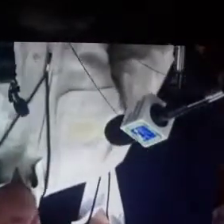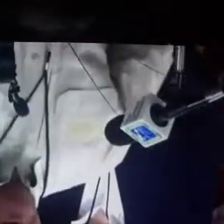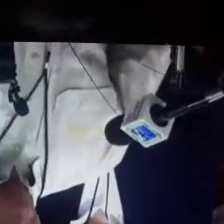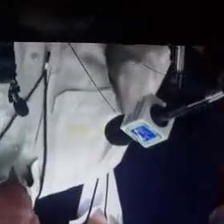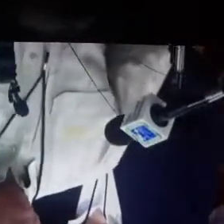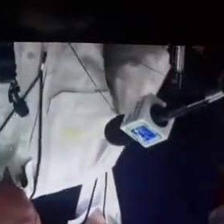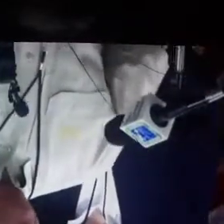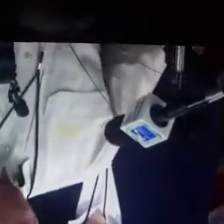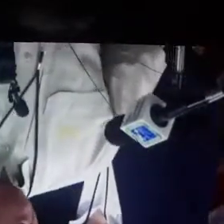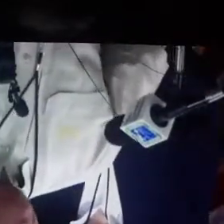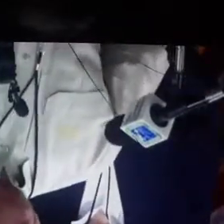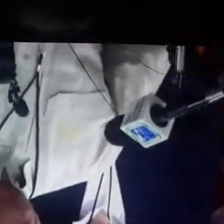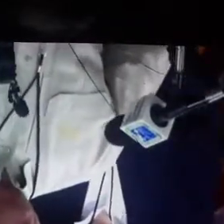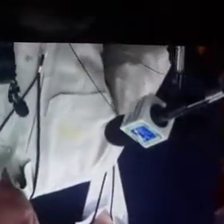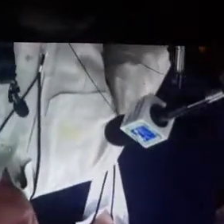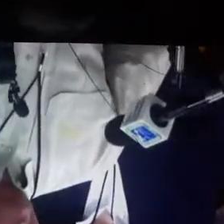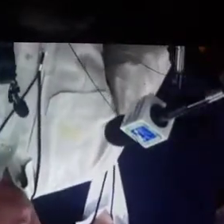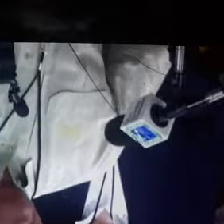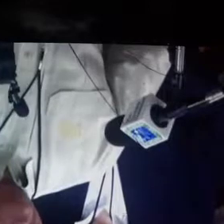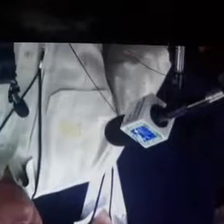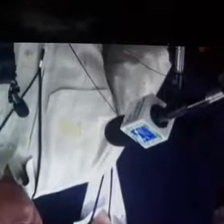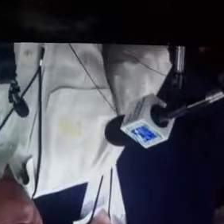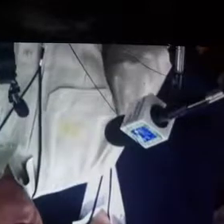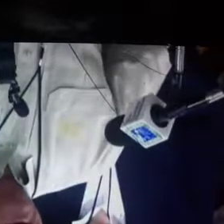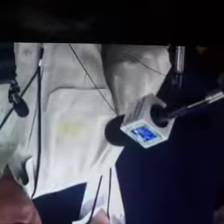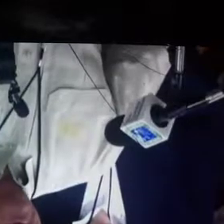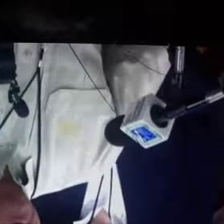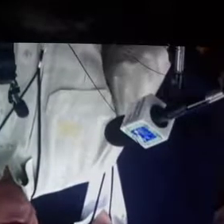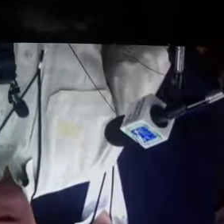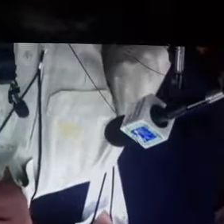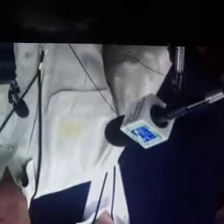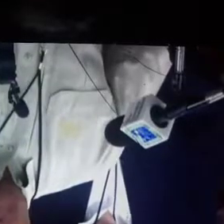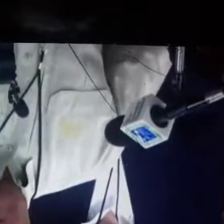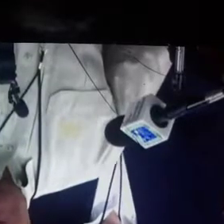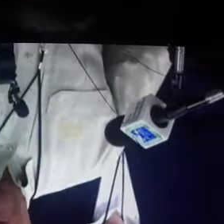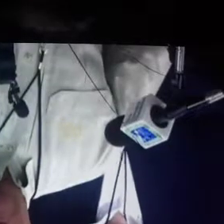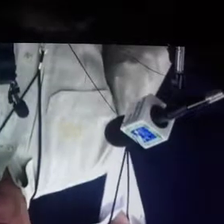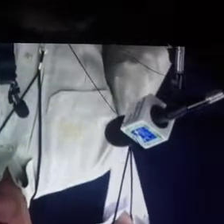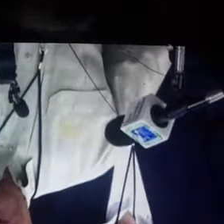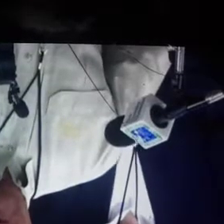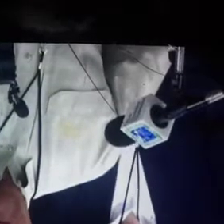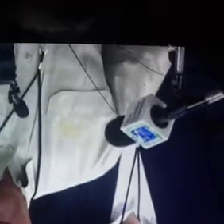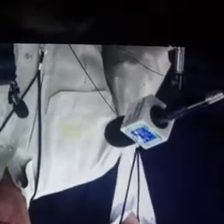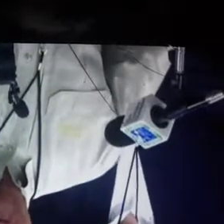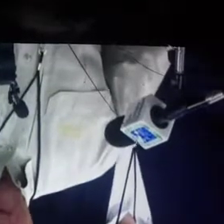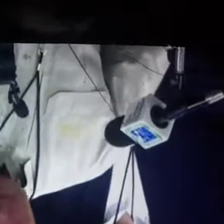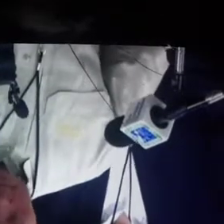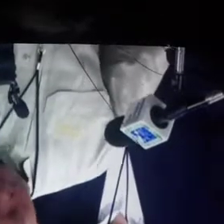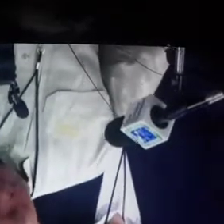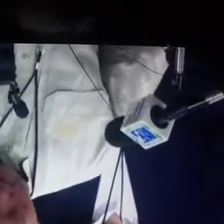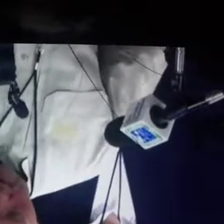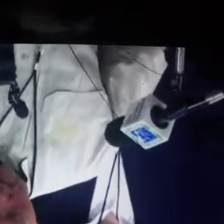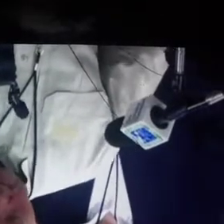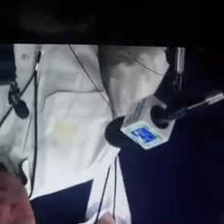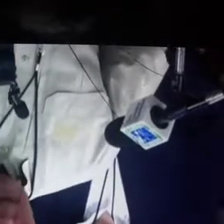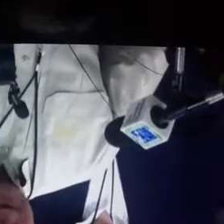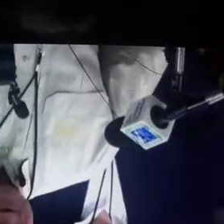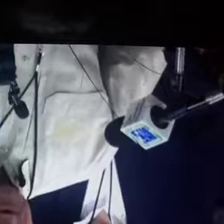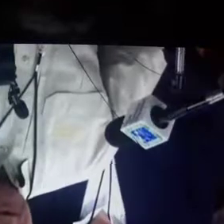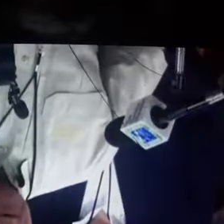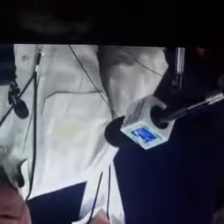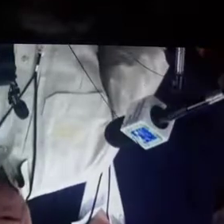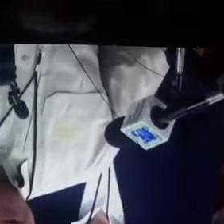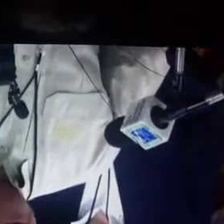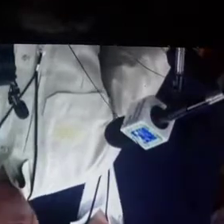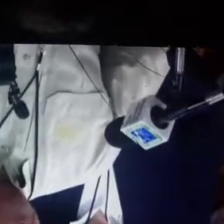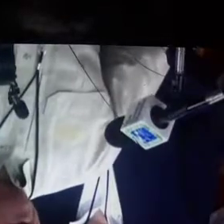we will have a zero tolerance for criminal activity. So if you're out and about, don't be surprised if you've got blue lights